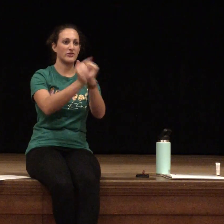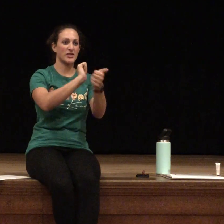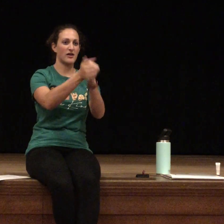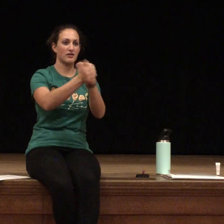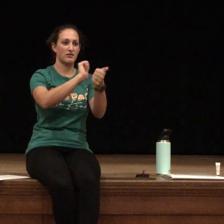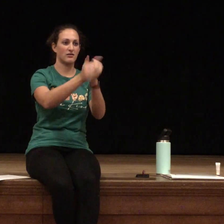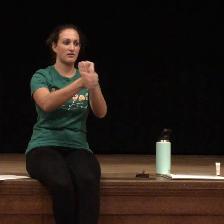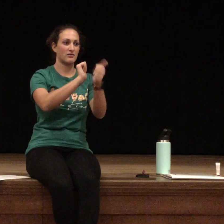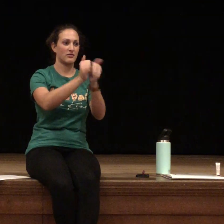sign.